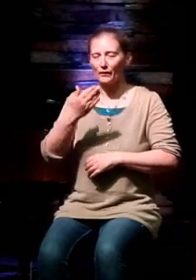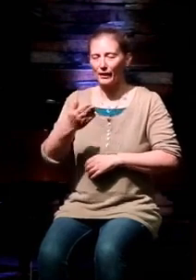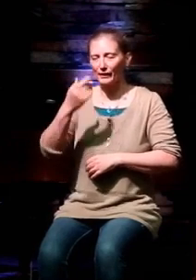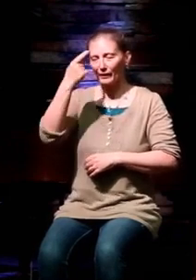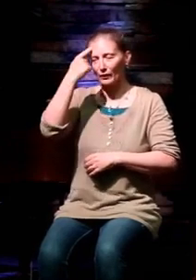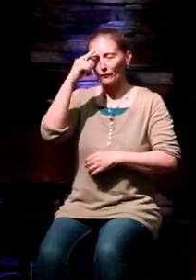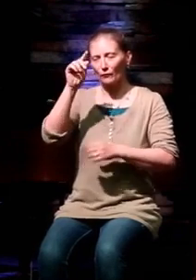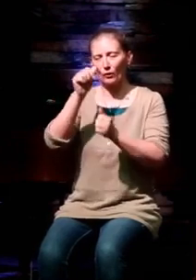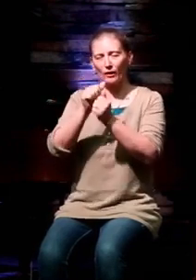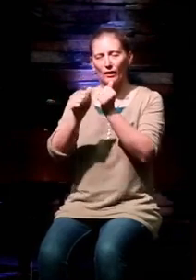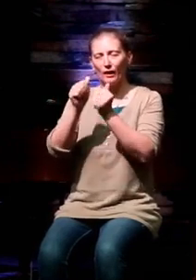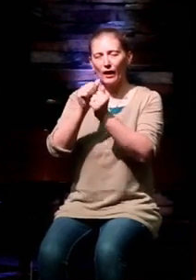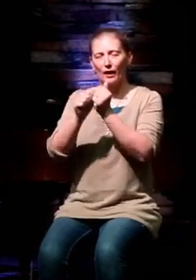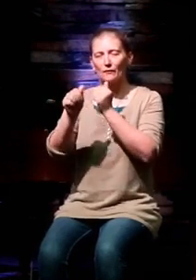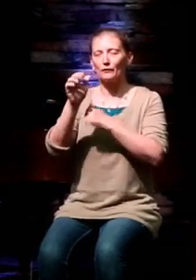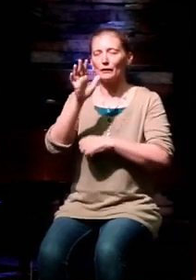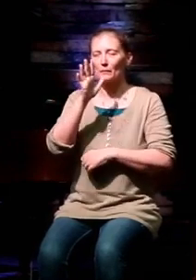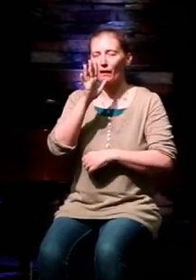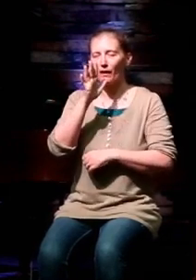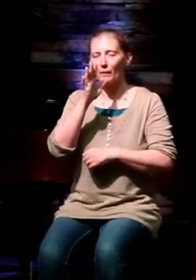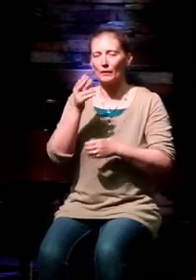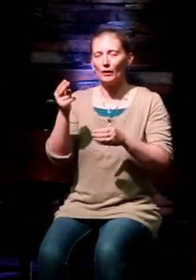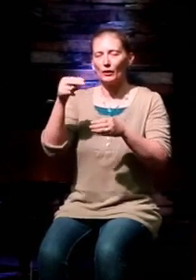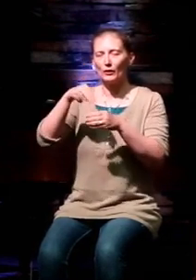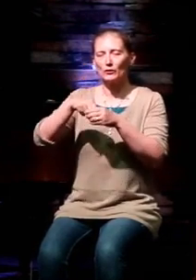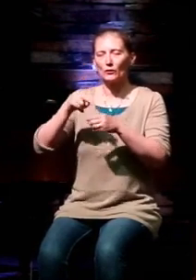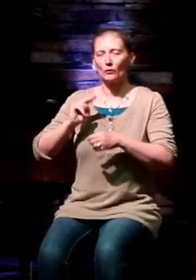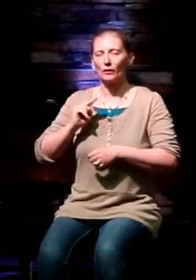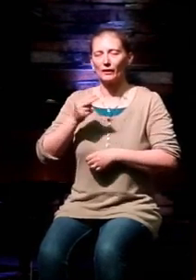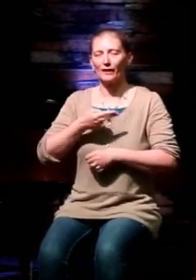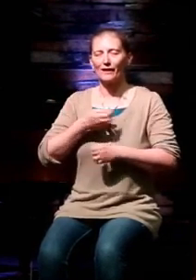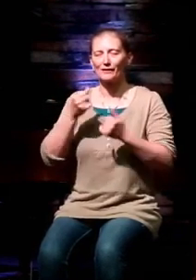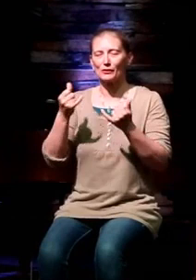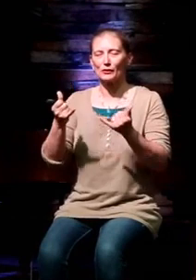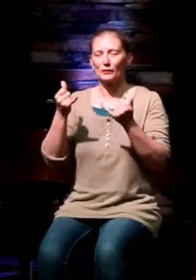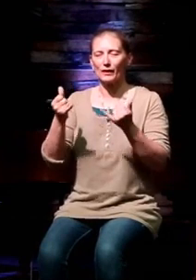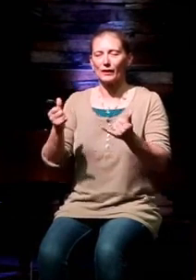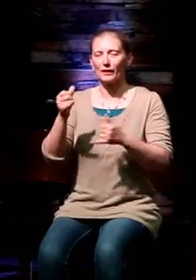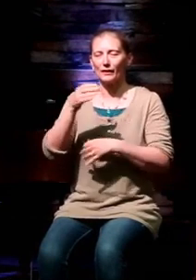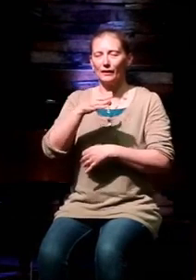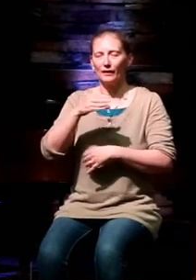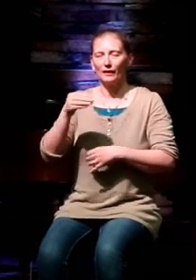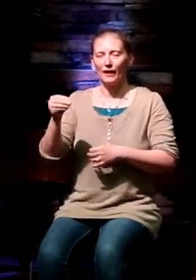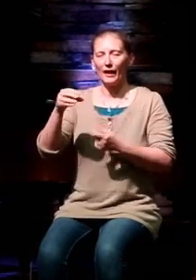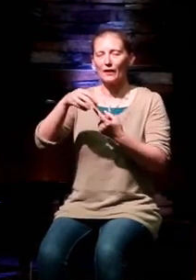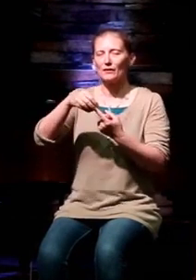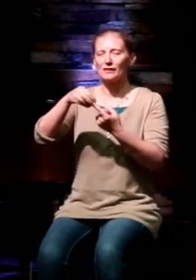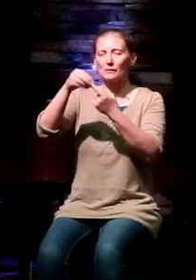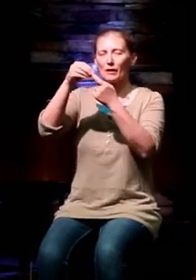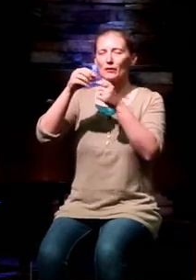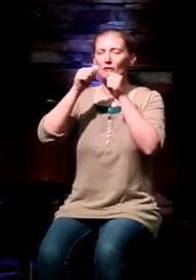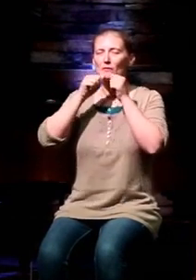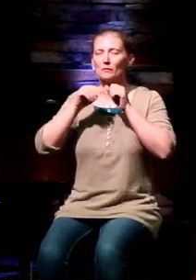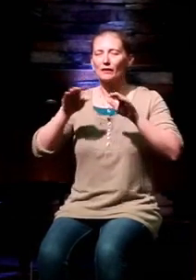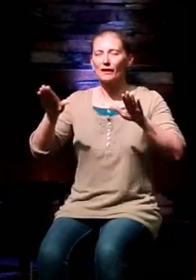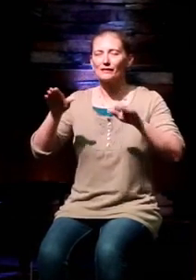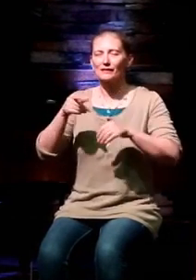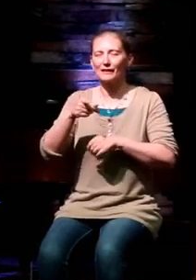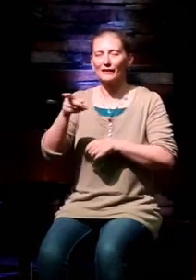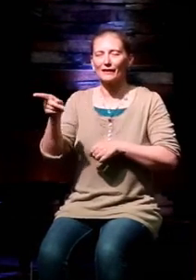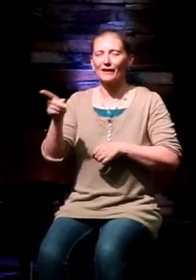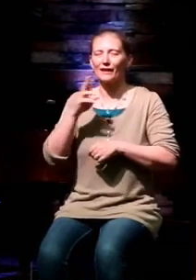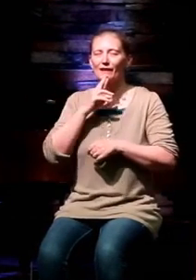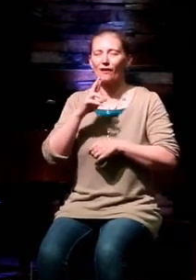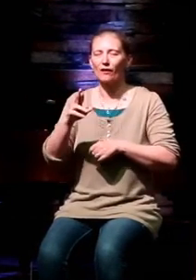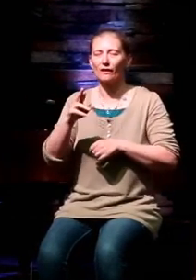I thank you for every mother joining us today and for the special blessing and the special gift that they are into our lives. I pray that today